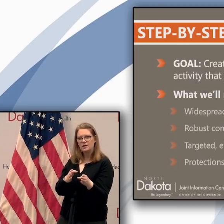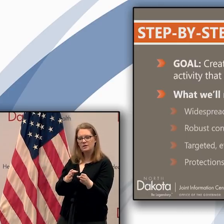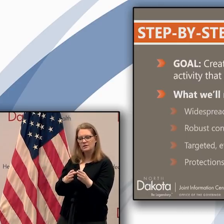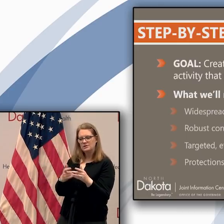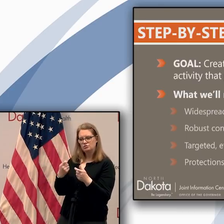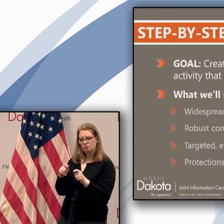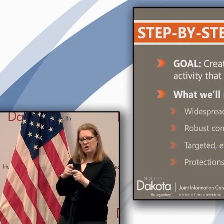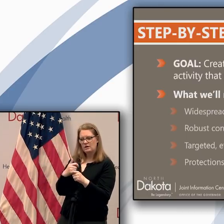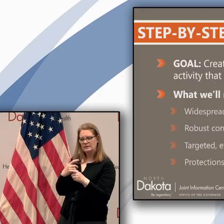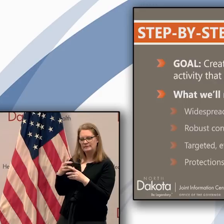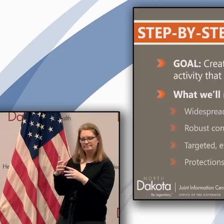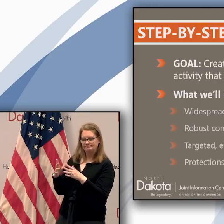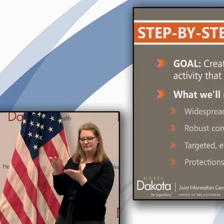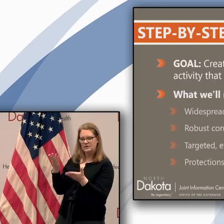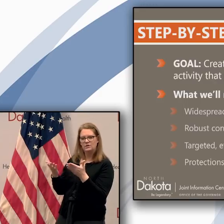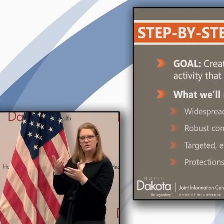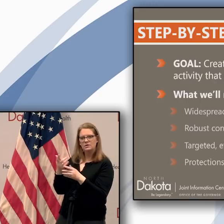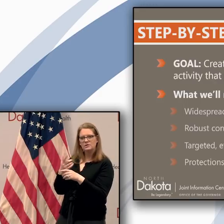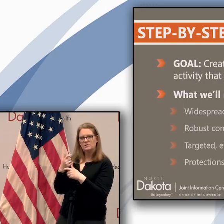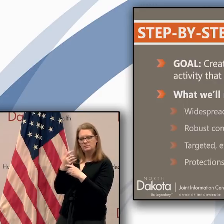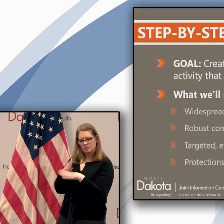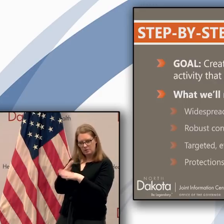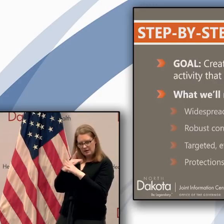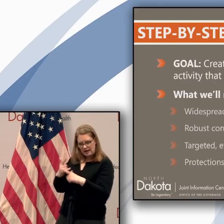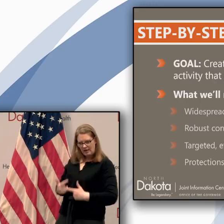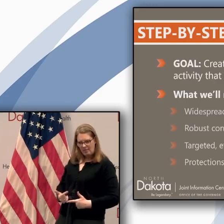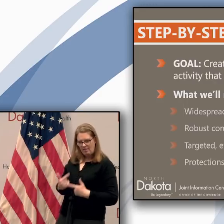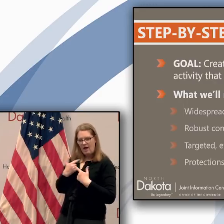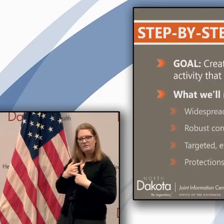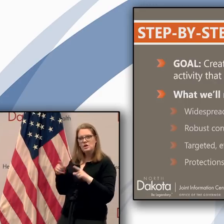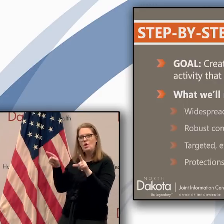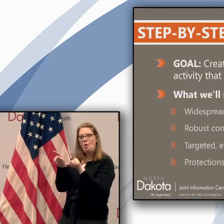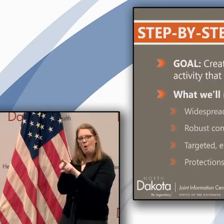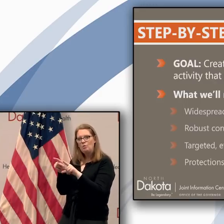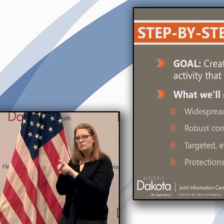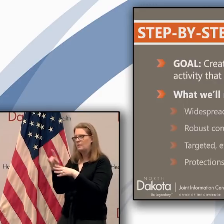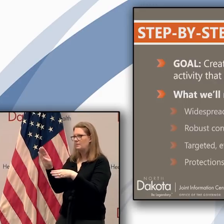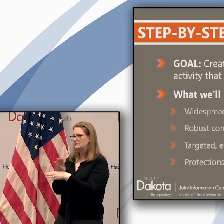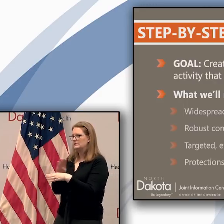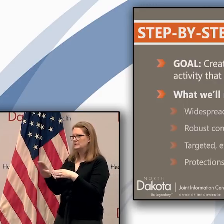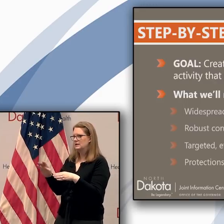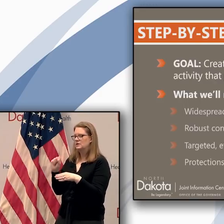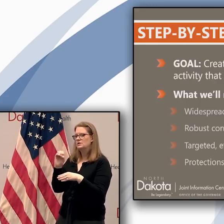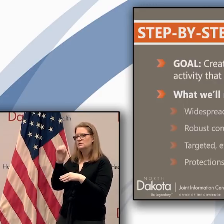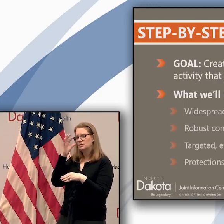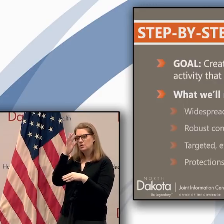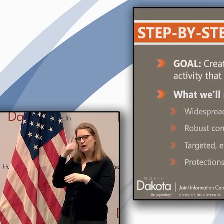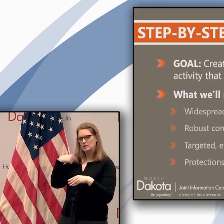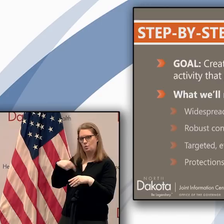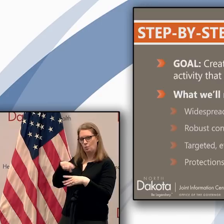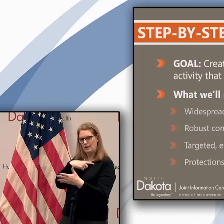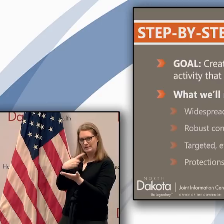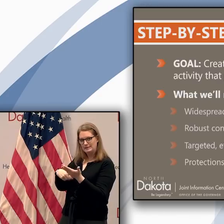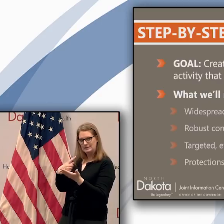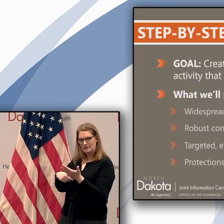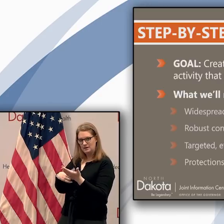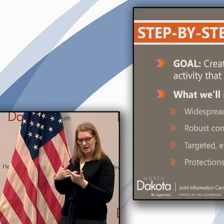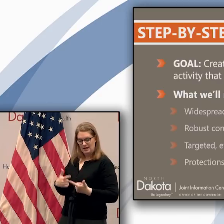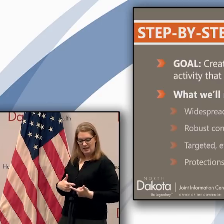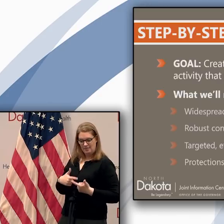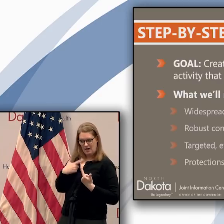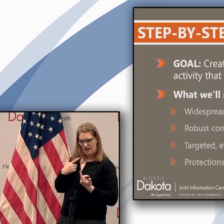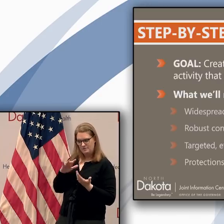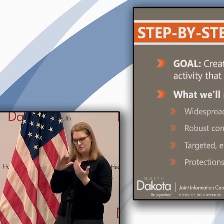North Dakota, and it balances the need to safeguard lives and our livelihoods. as we've talked about, this is not lives versus the